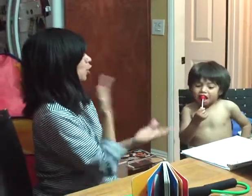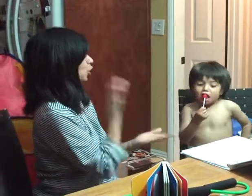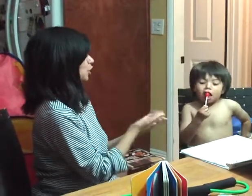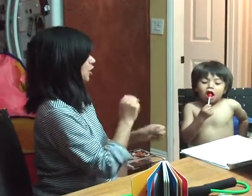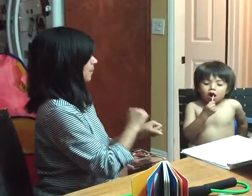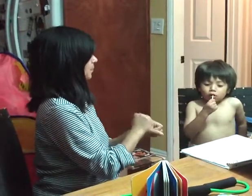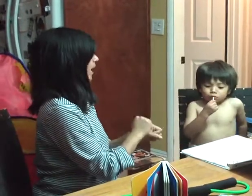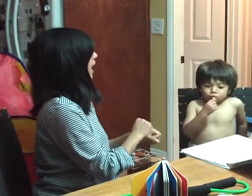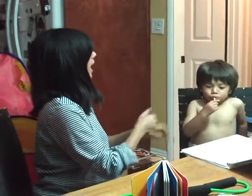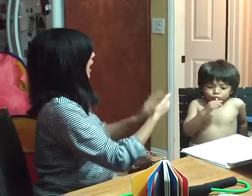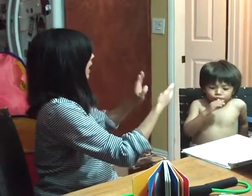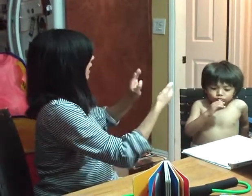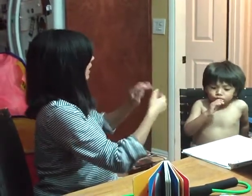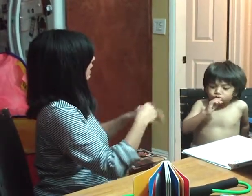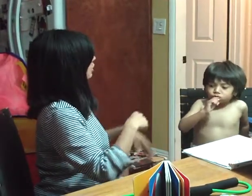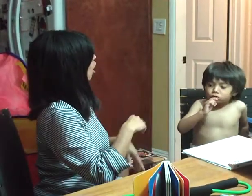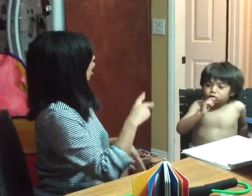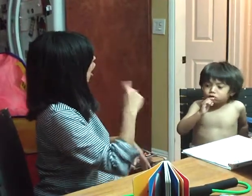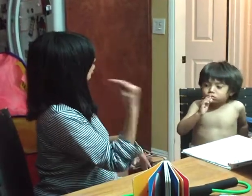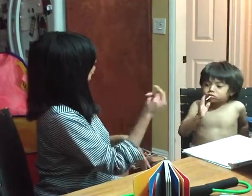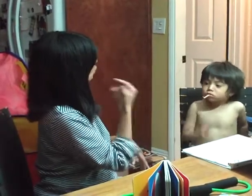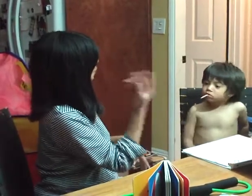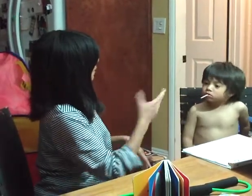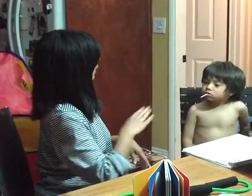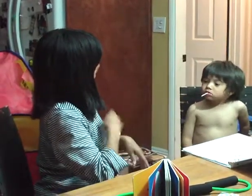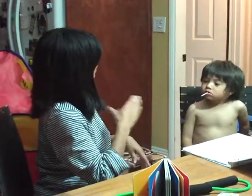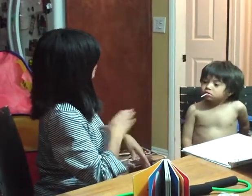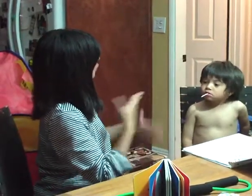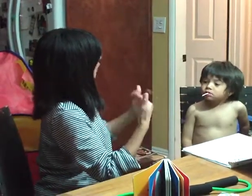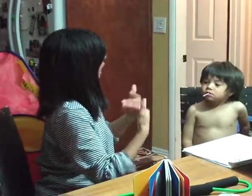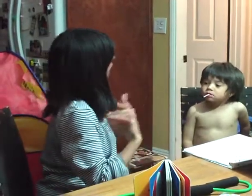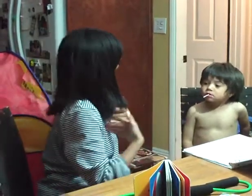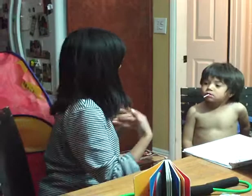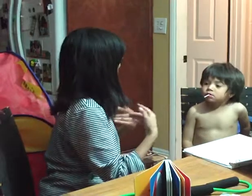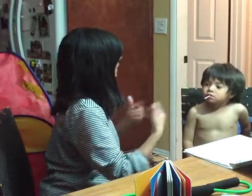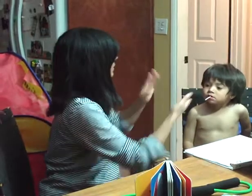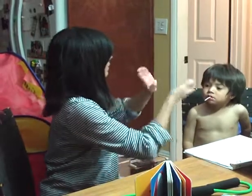Good job. And on Tuesday, Christopher has...